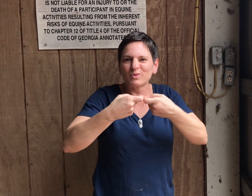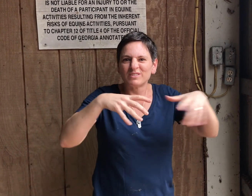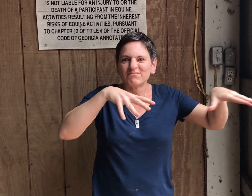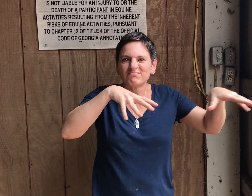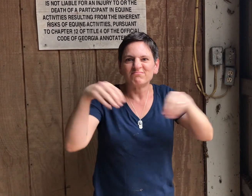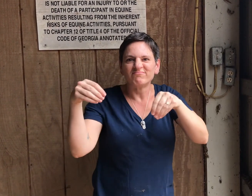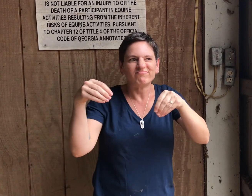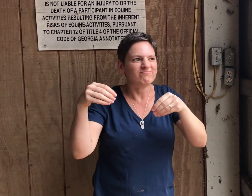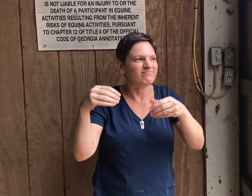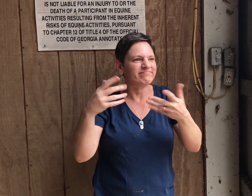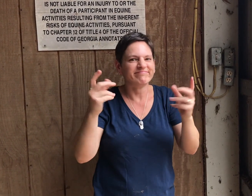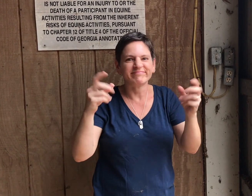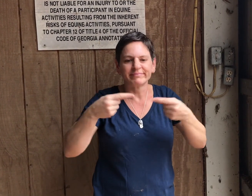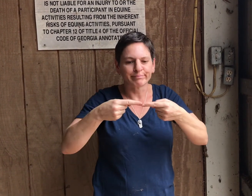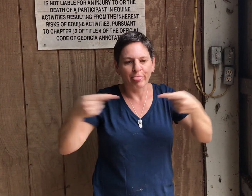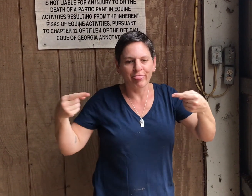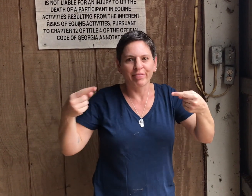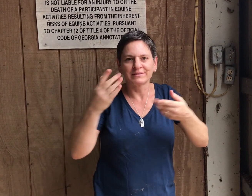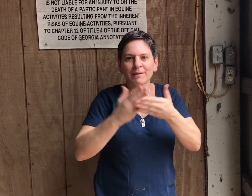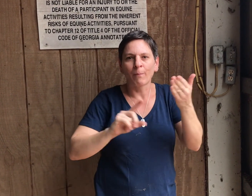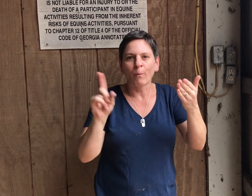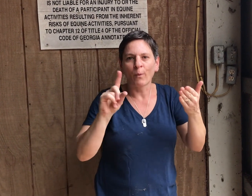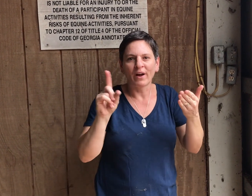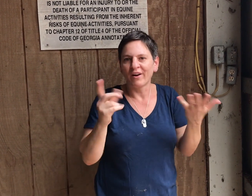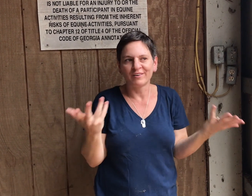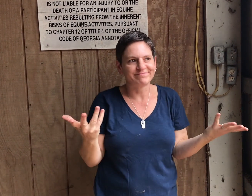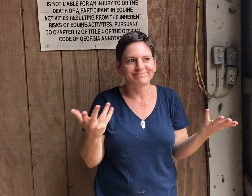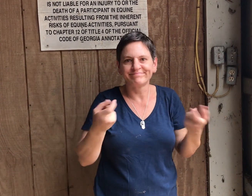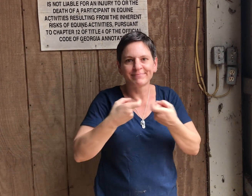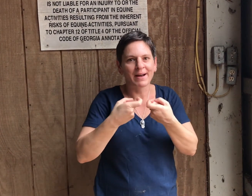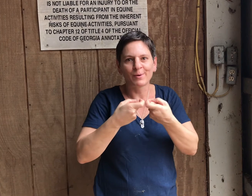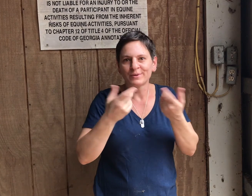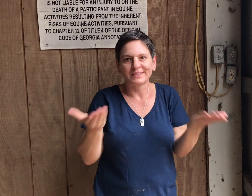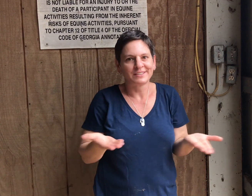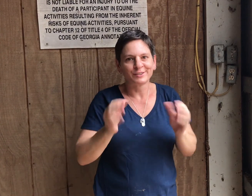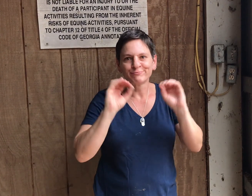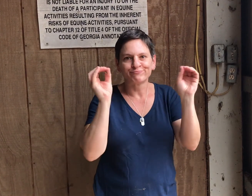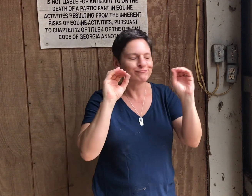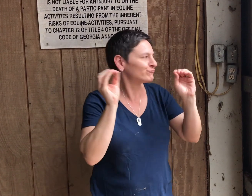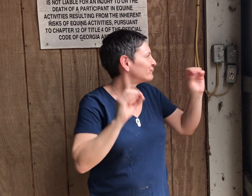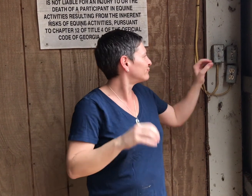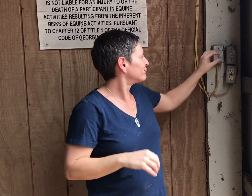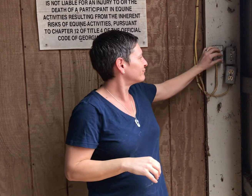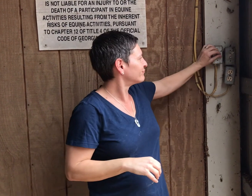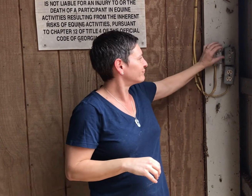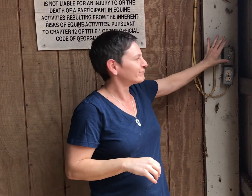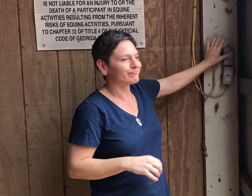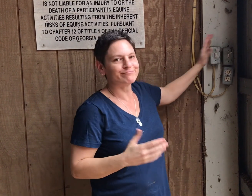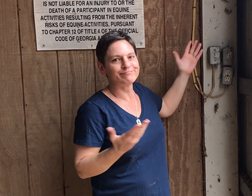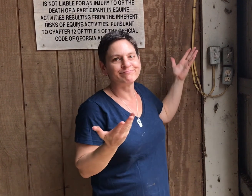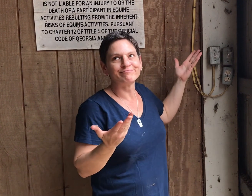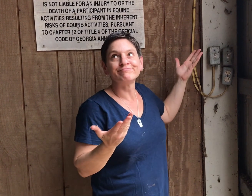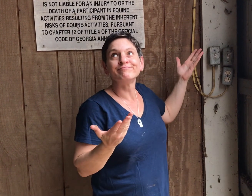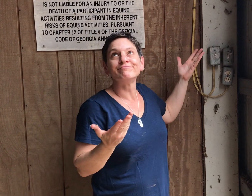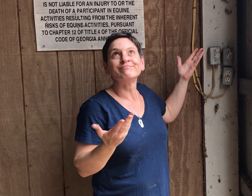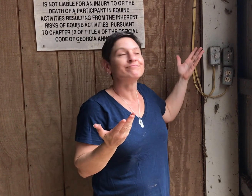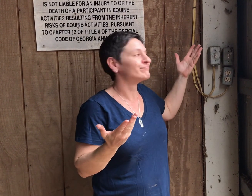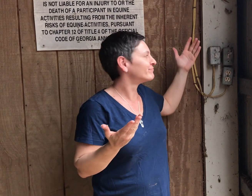So apparently our electricity is out here at the barn. There must be a split in the wire. We have no power.